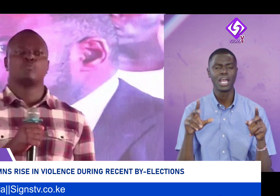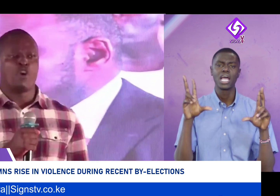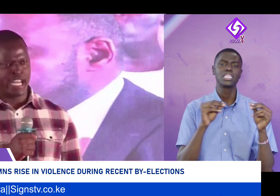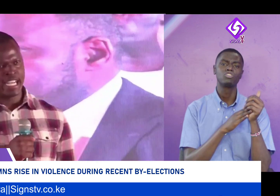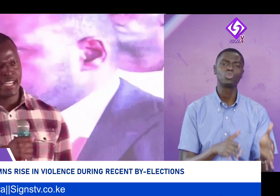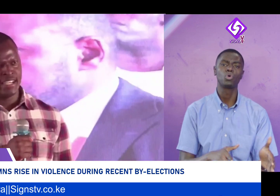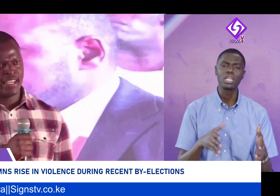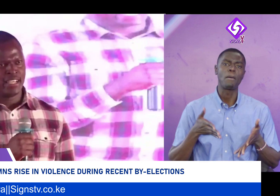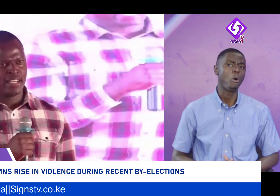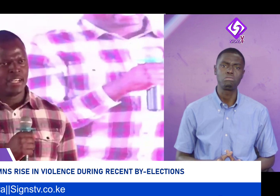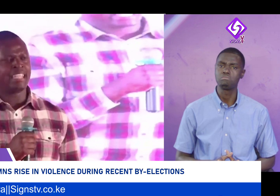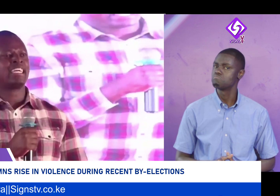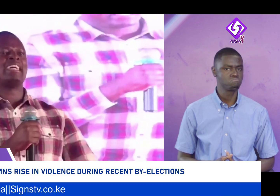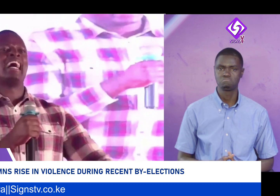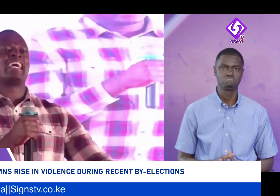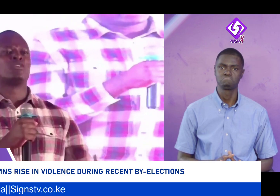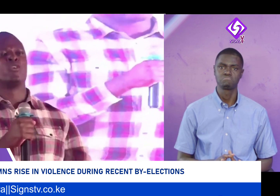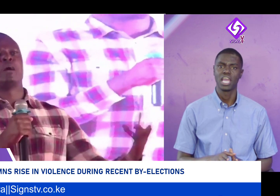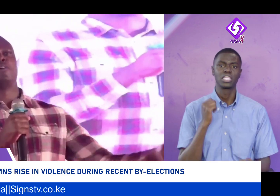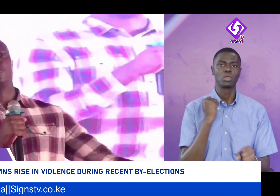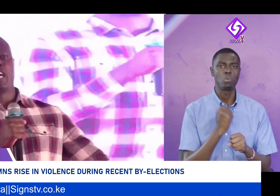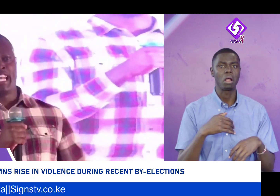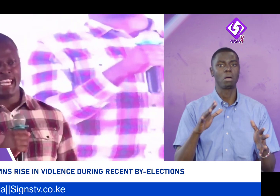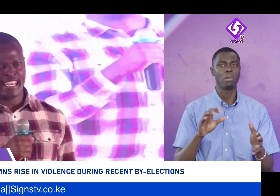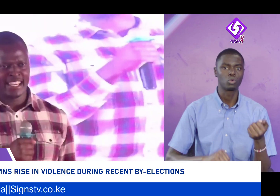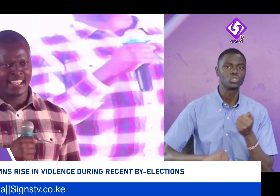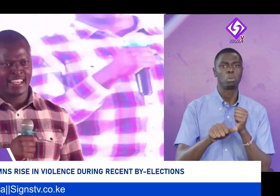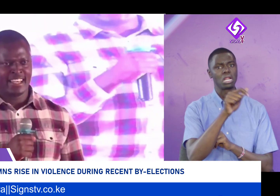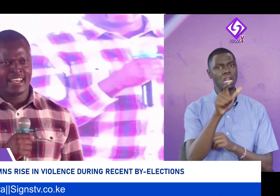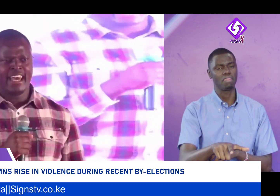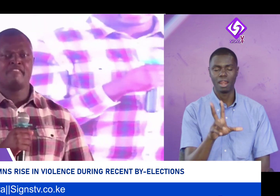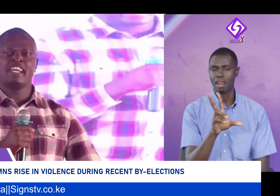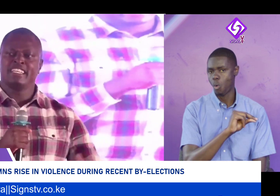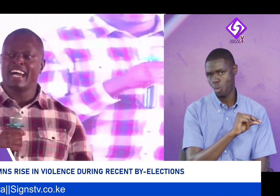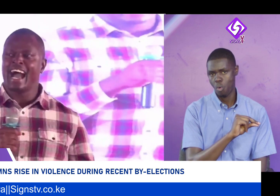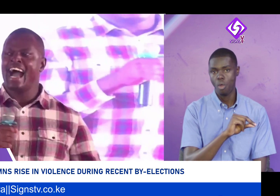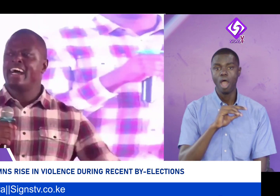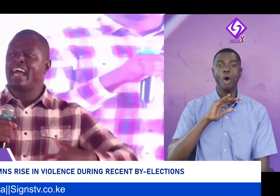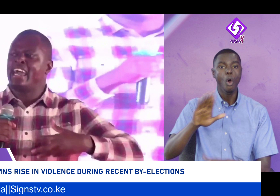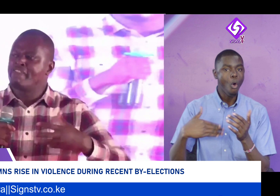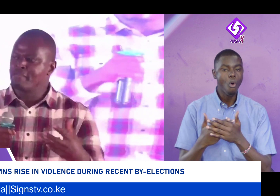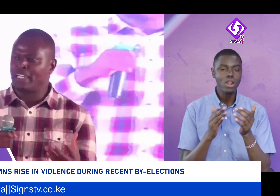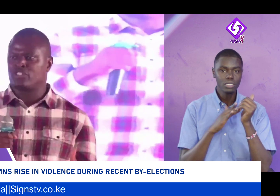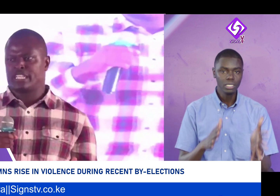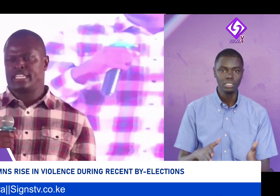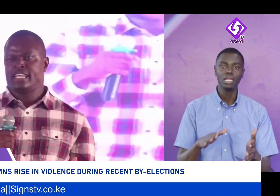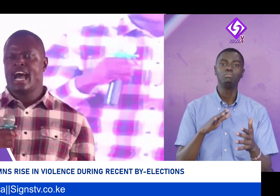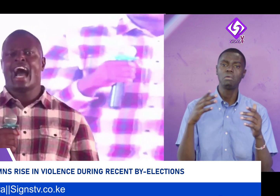born ati kazi yake tu ni kusupport mwingine. Every leader na every person ako